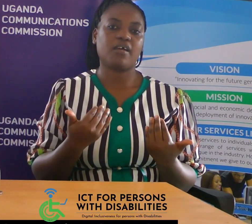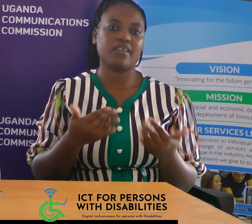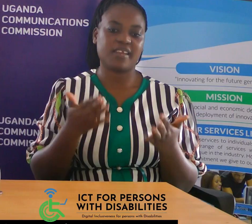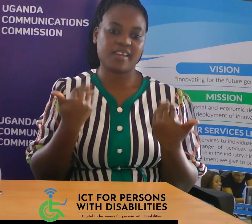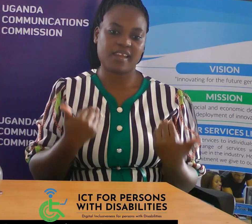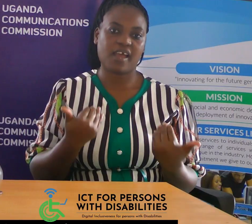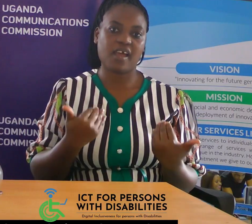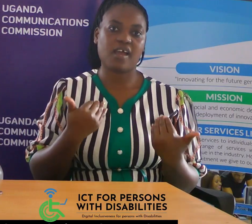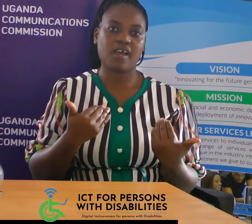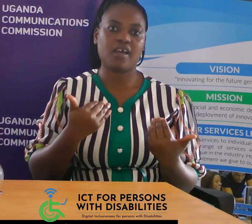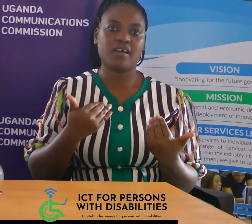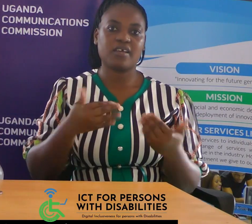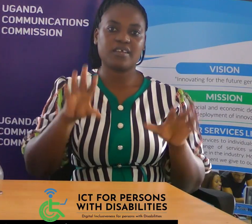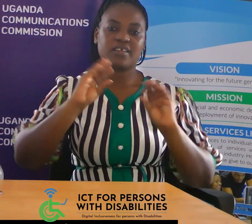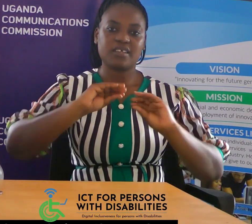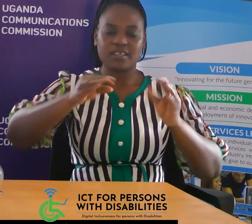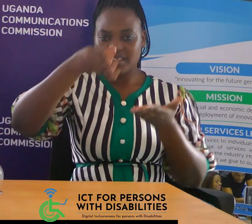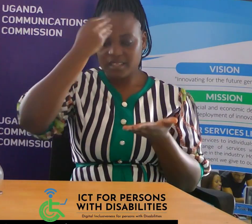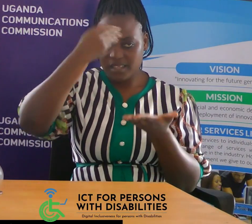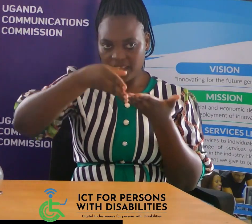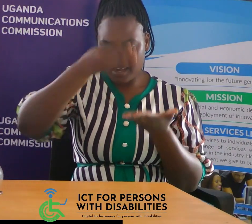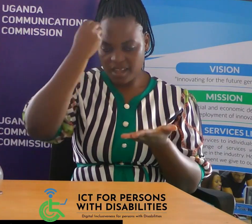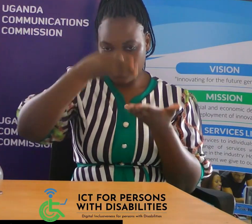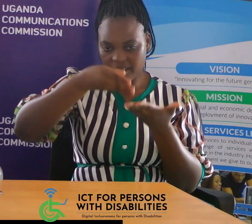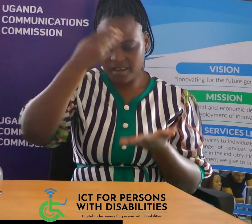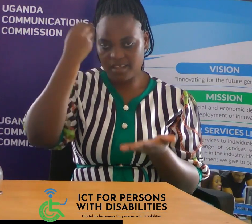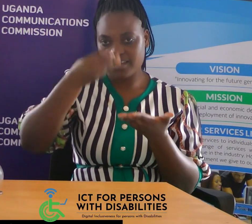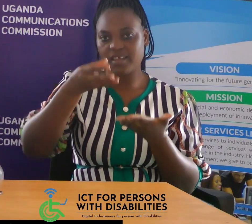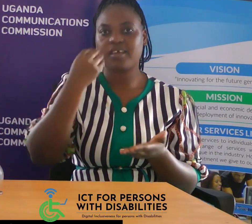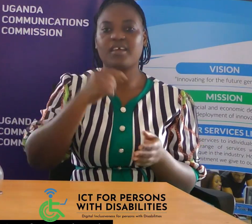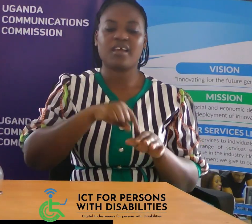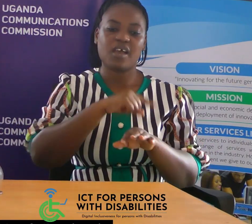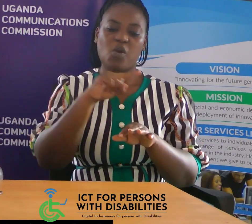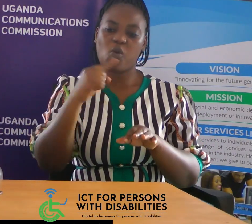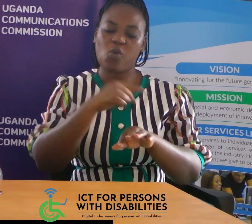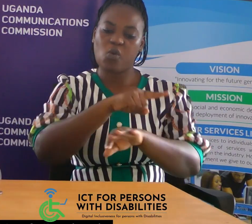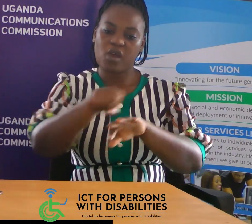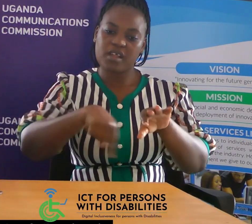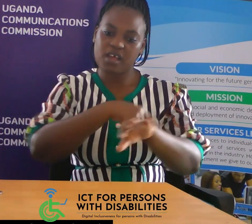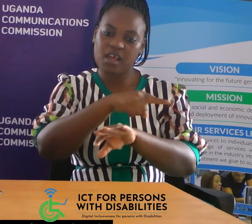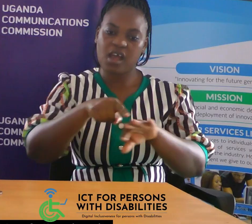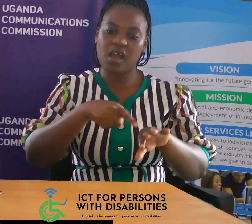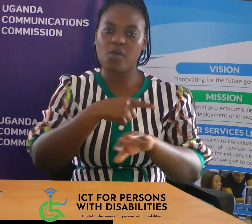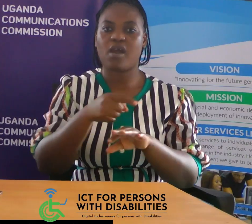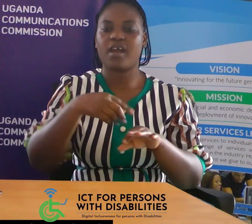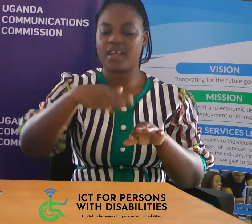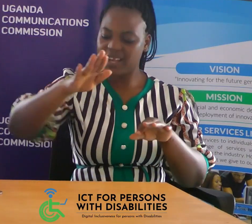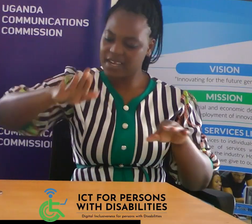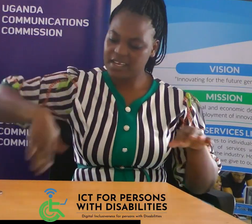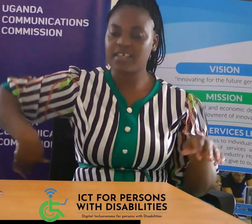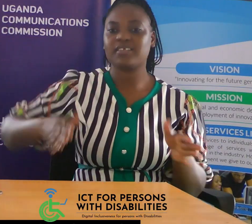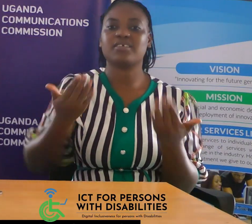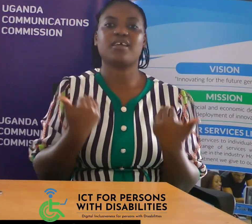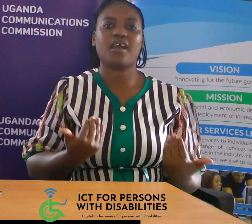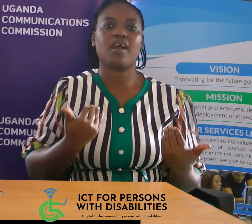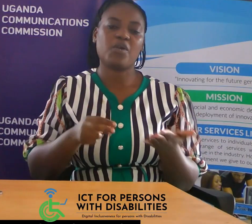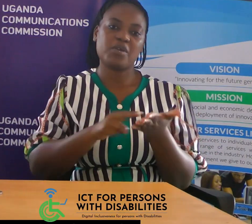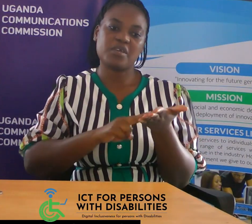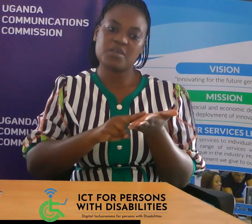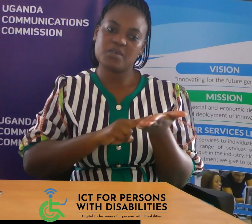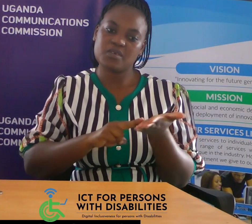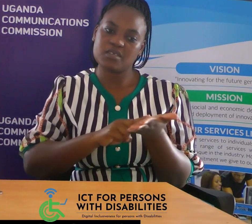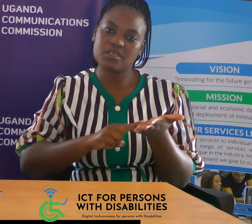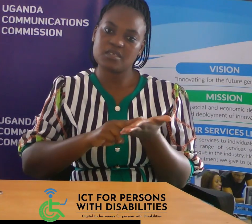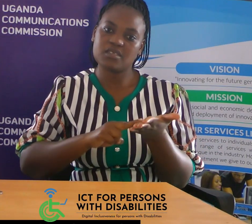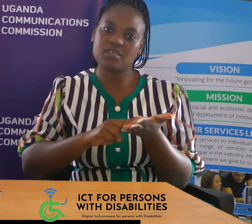through the websites themselves. So I'm going to share my screen and then we shall be following in. But however, you can